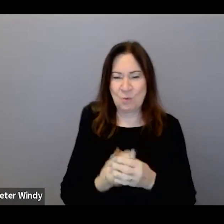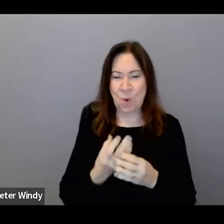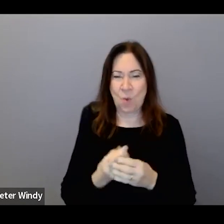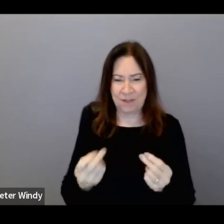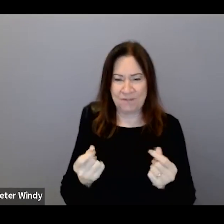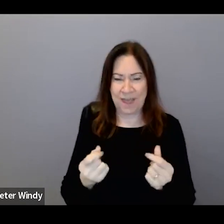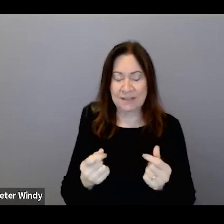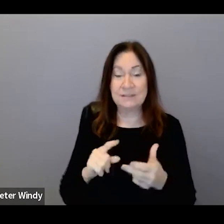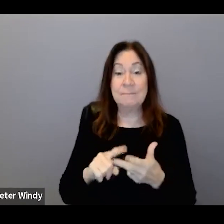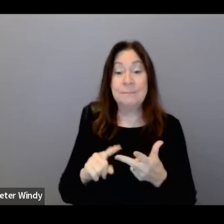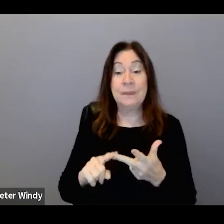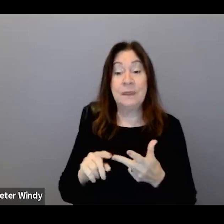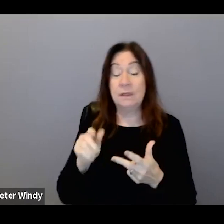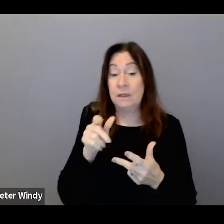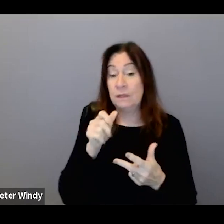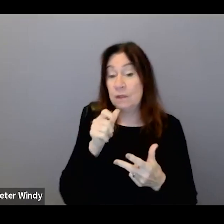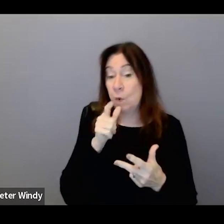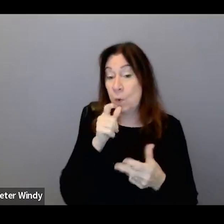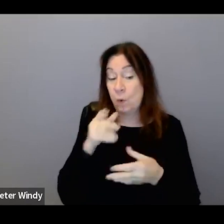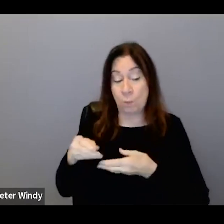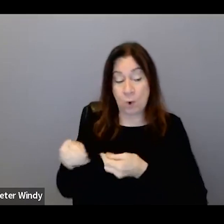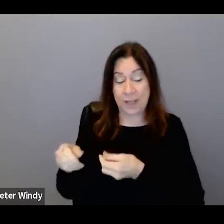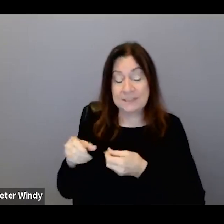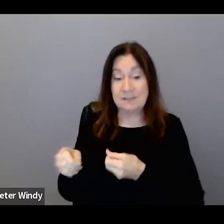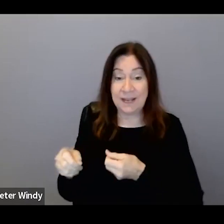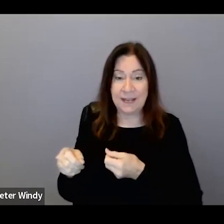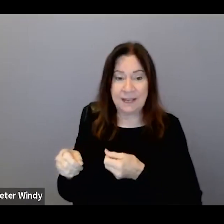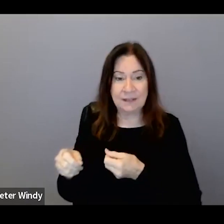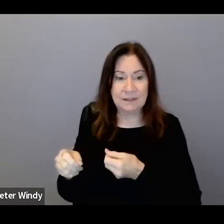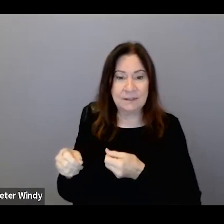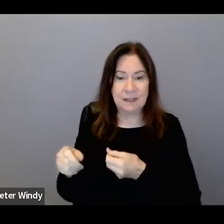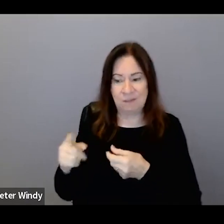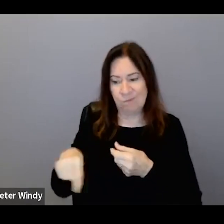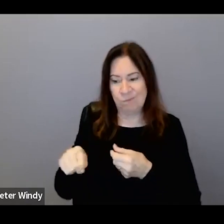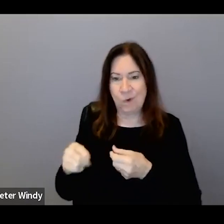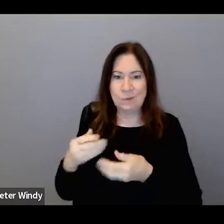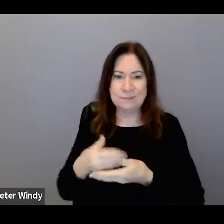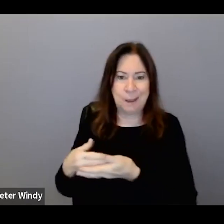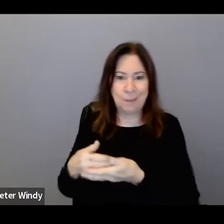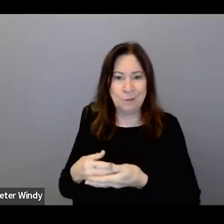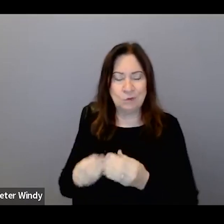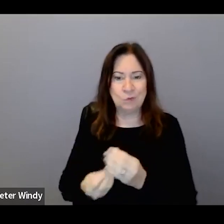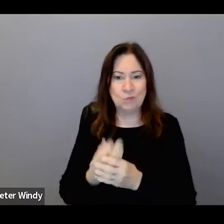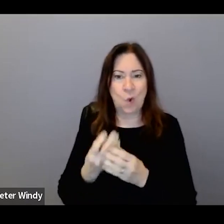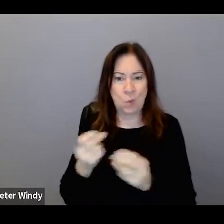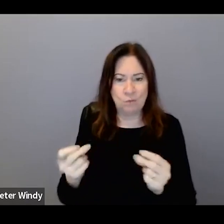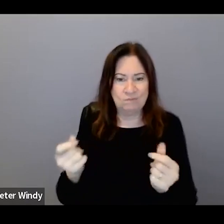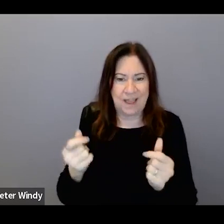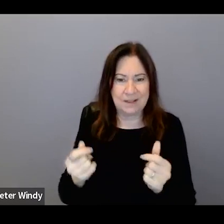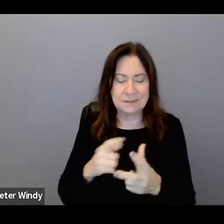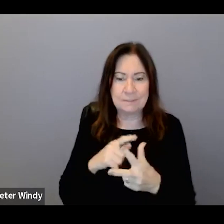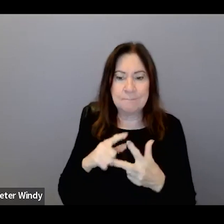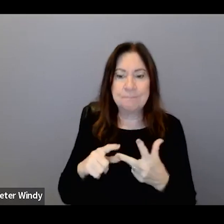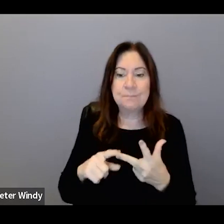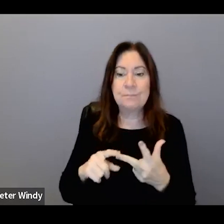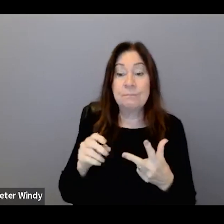then breastfeeding people are breastfeeding infants that are growing rapidly. And so if